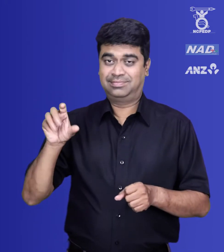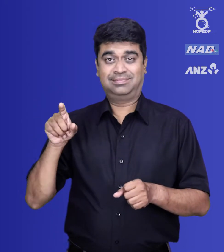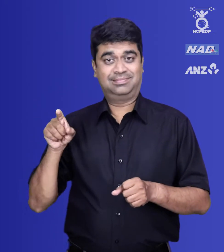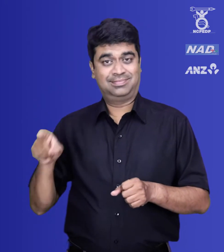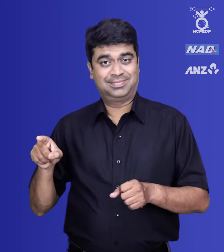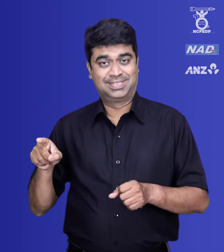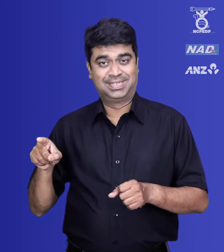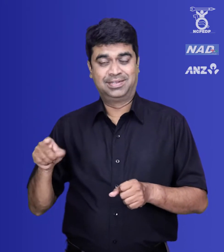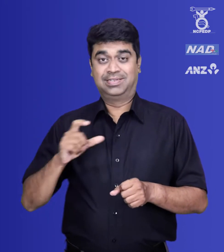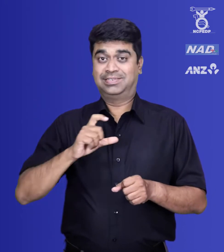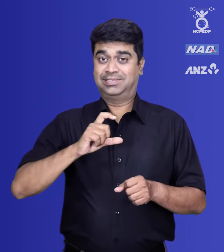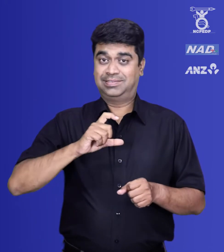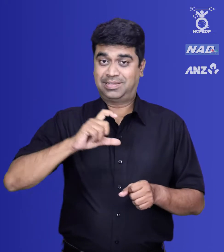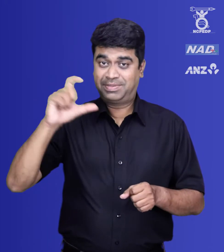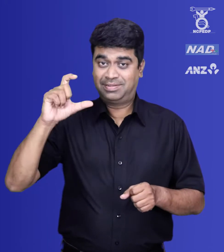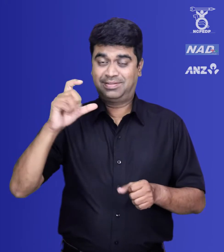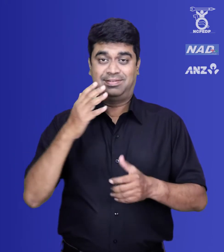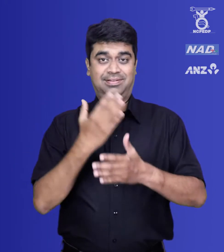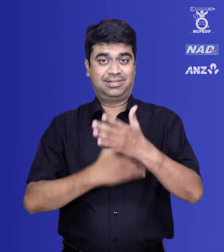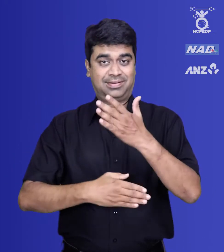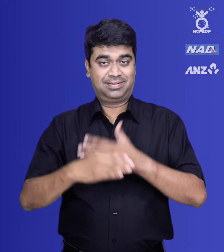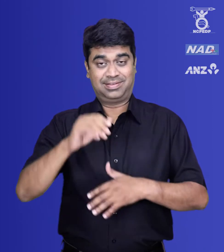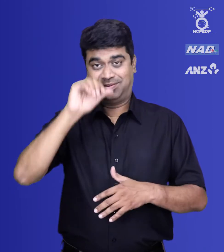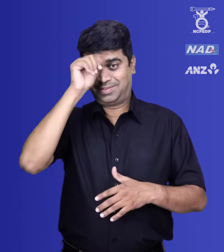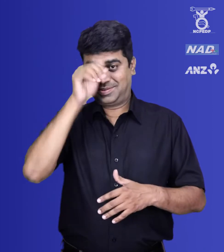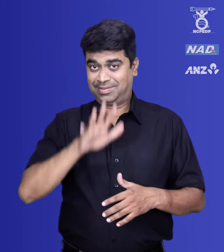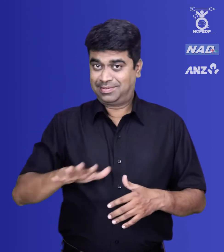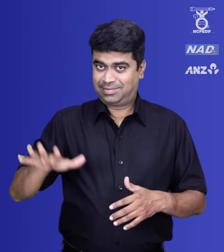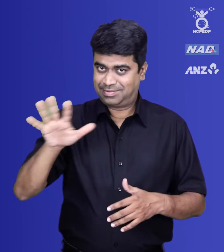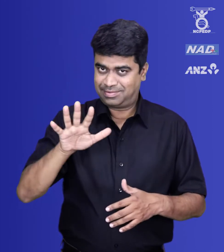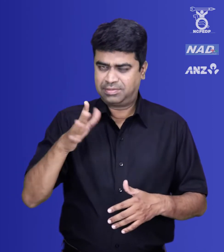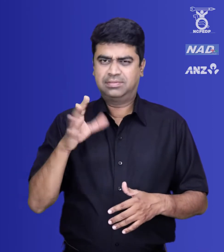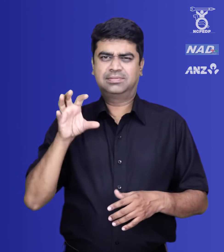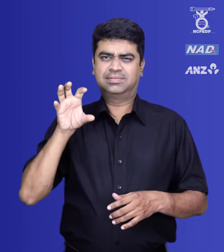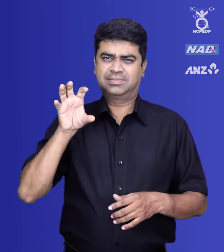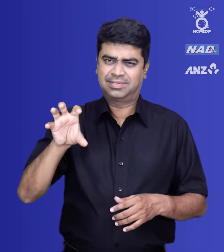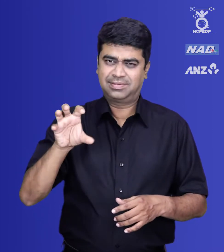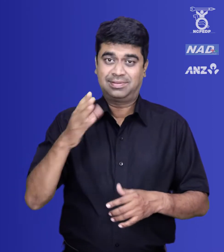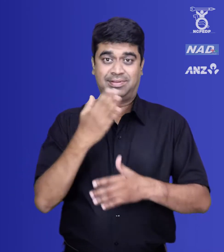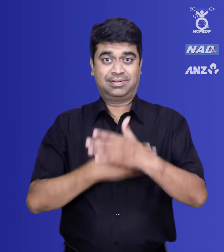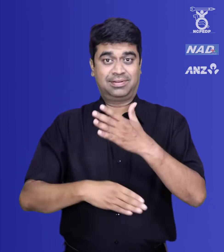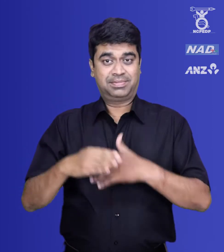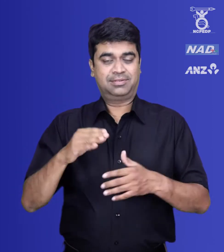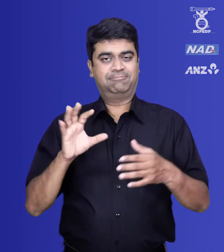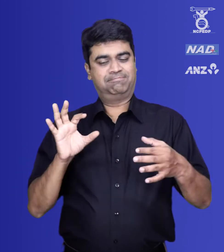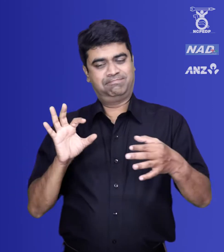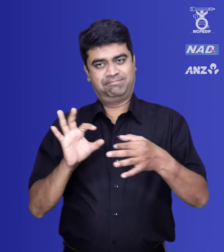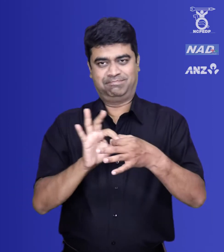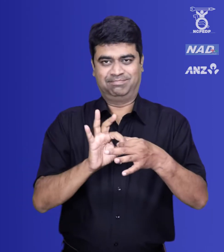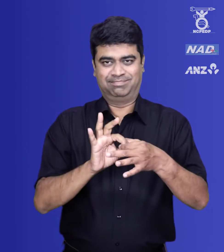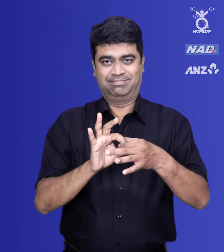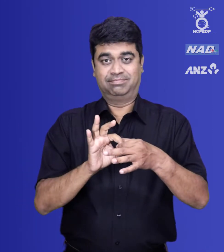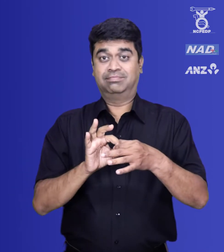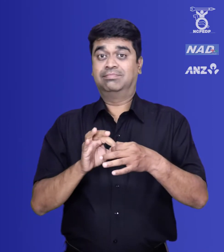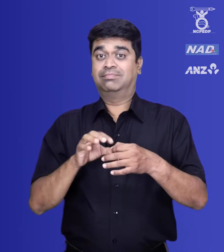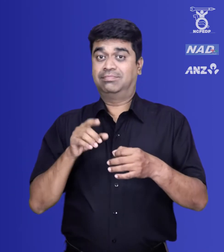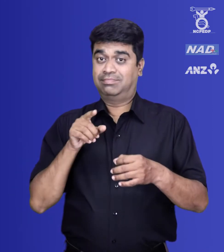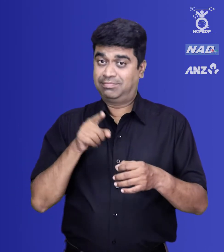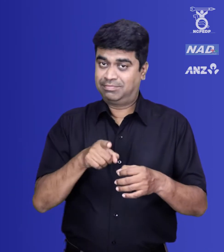Chief Commissioner or the State Commissioner, as the case may be, shall conduct, encourage, support